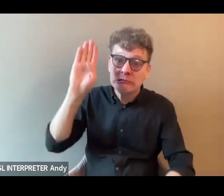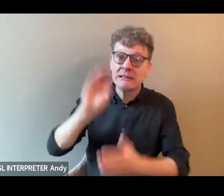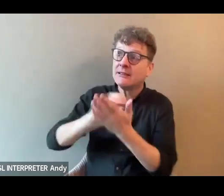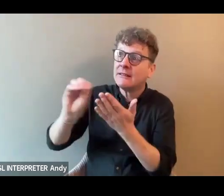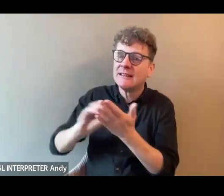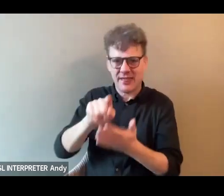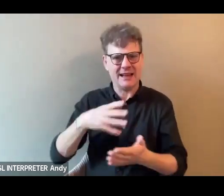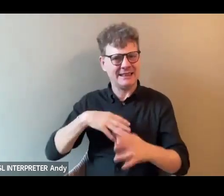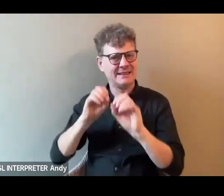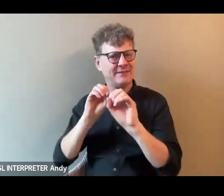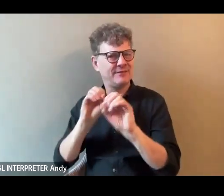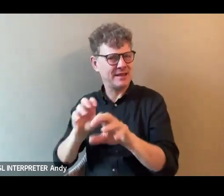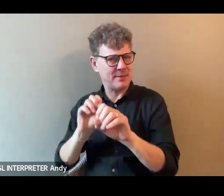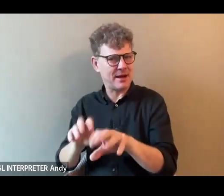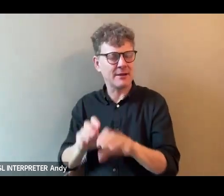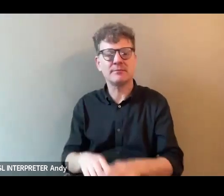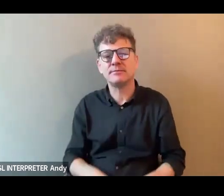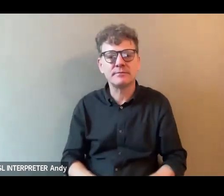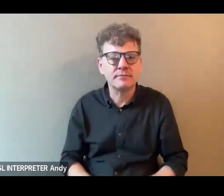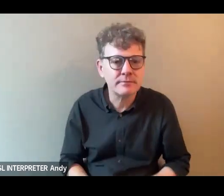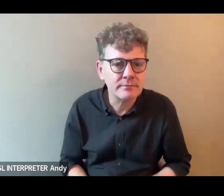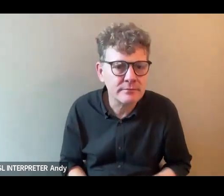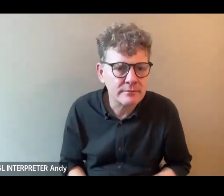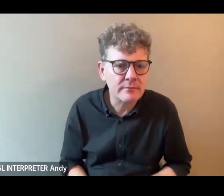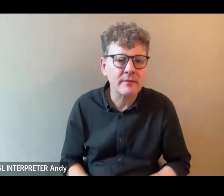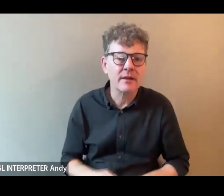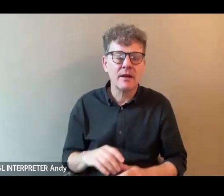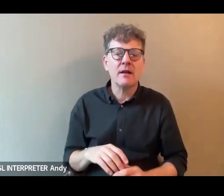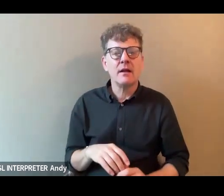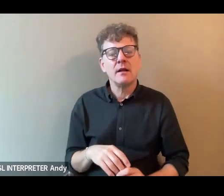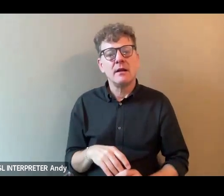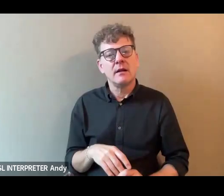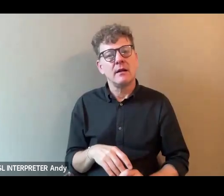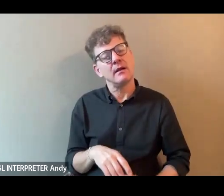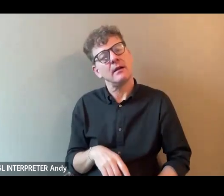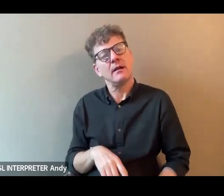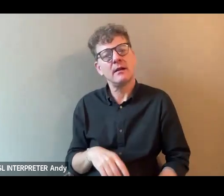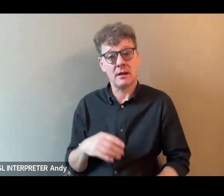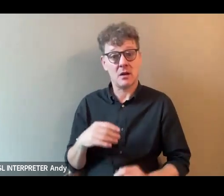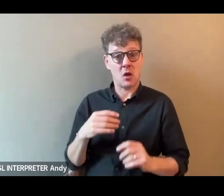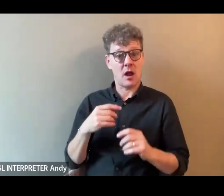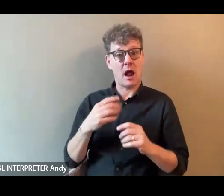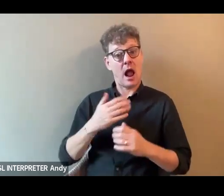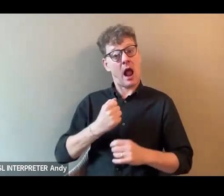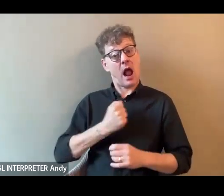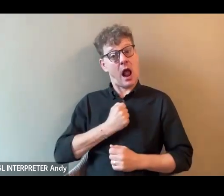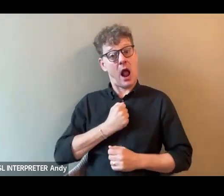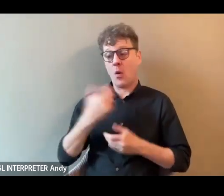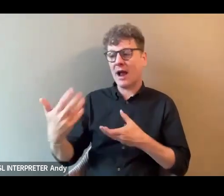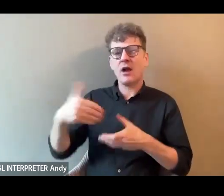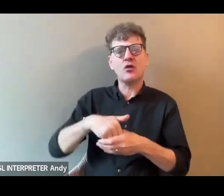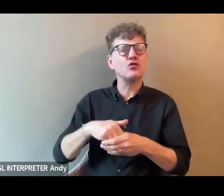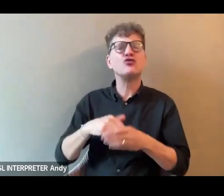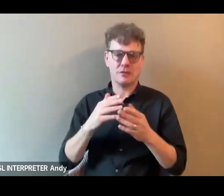that. And what I would say about our conclusions as we look across those areas is that we are developing